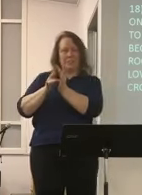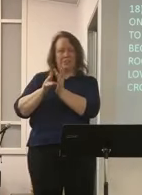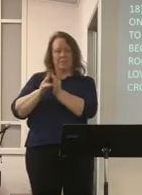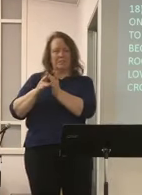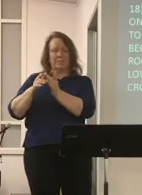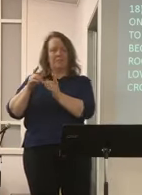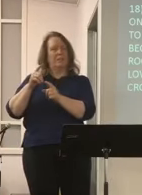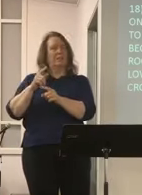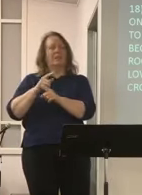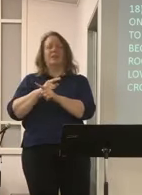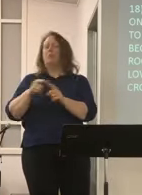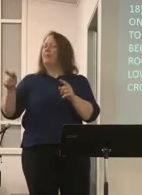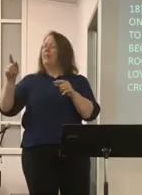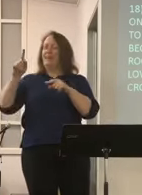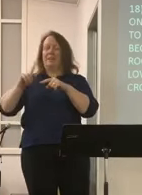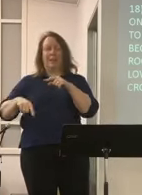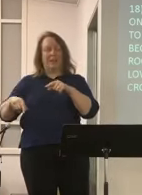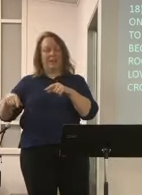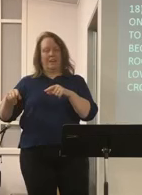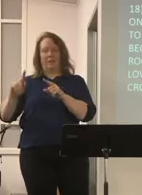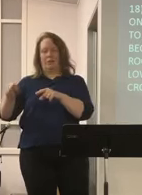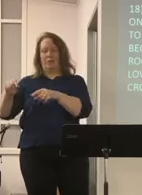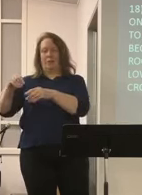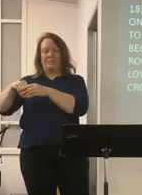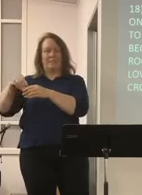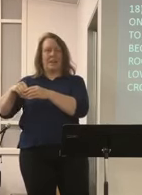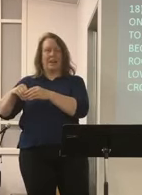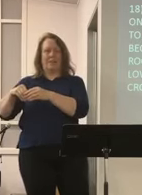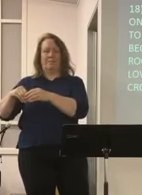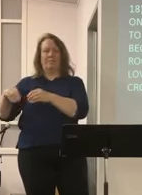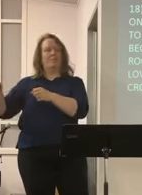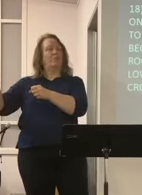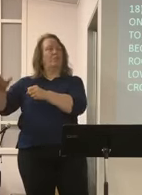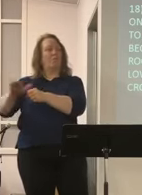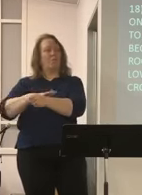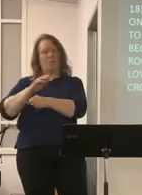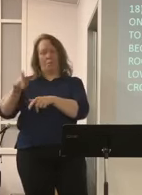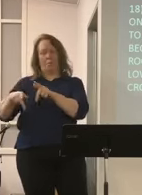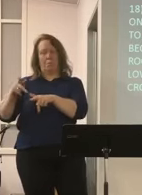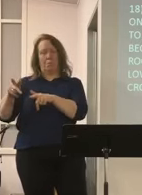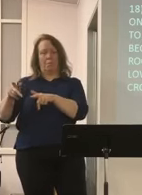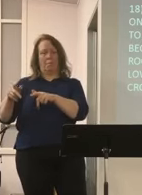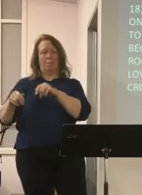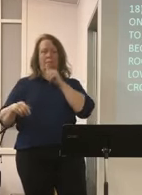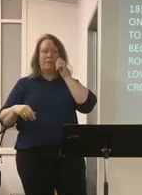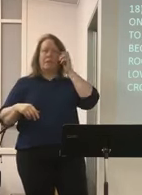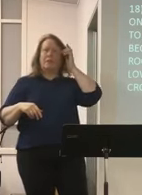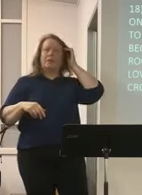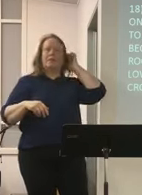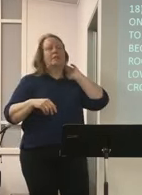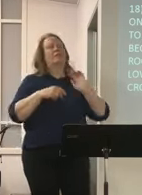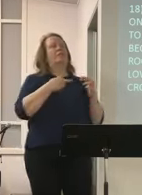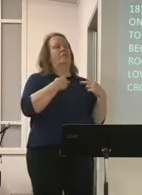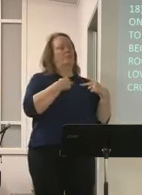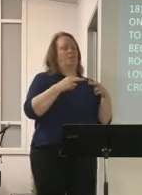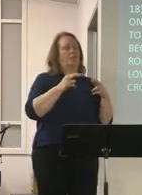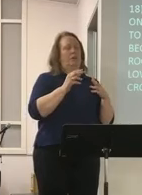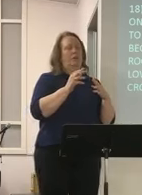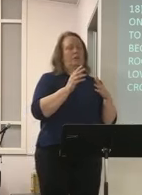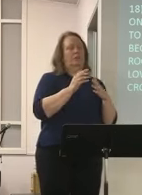but they can't get inside the room. Now, we know from looking at Mark, if I would have read further in Mark, that the Pharisees